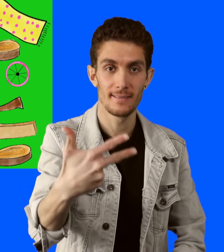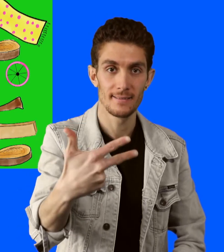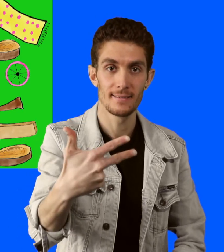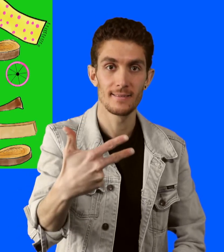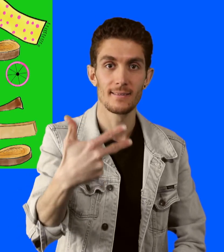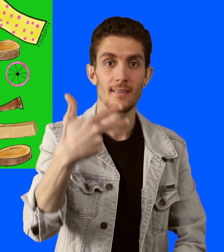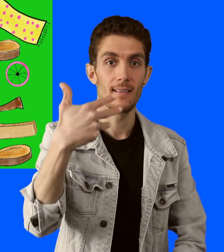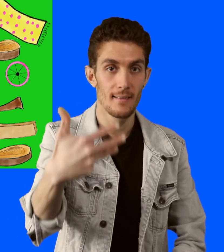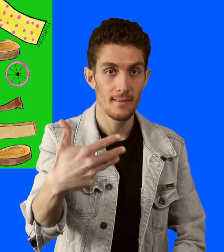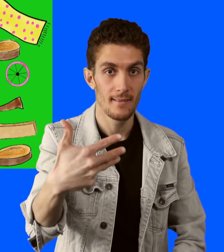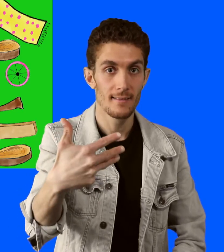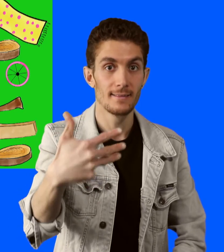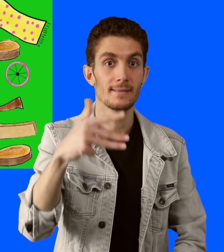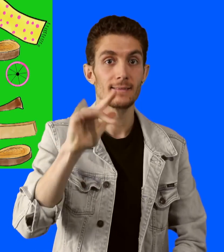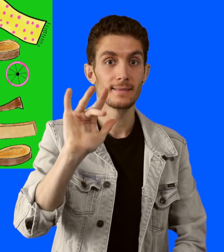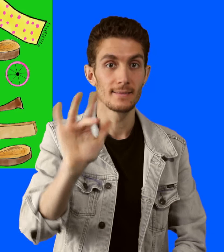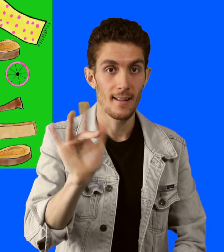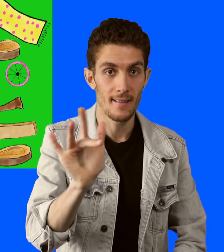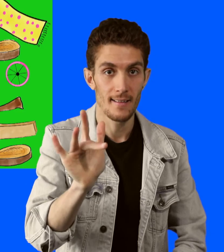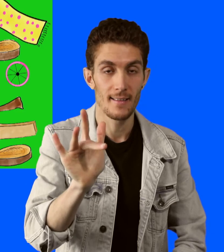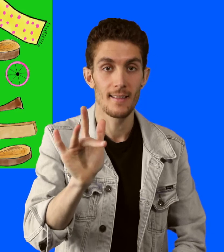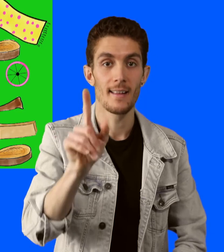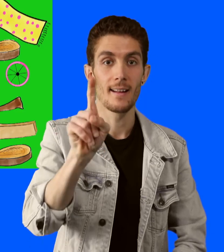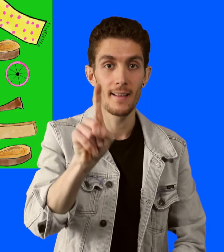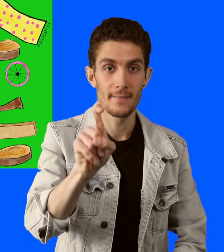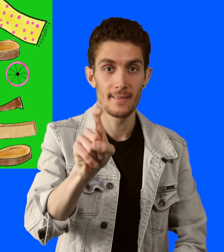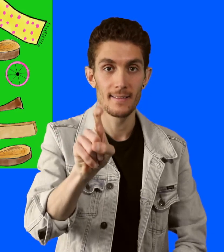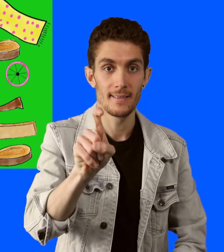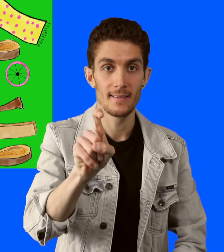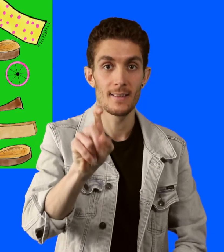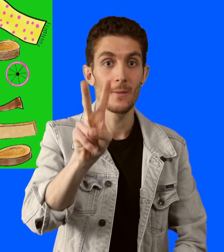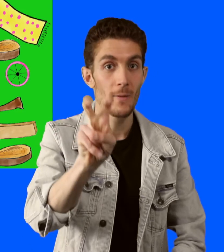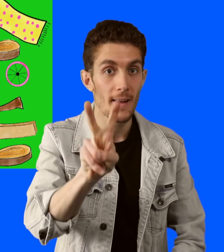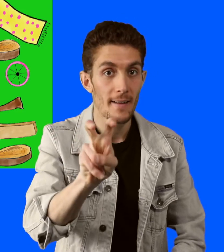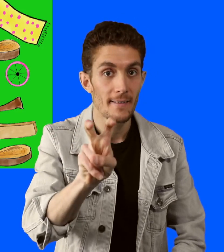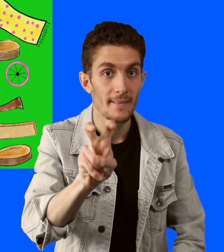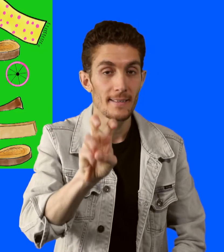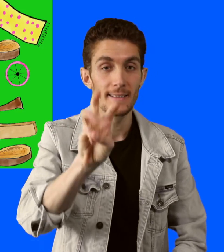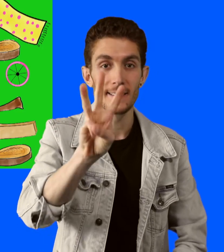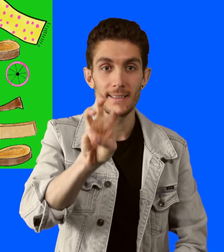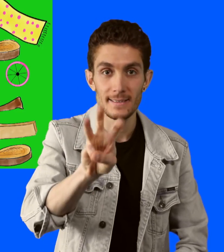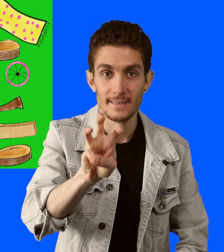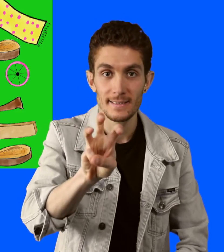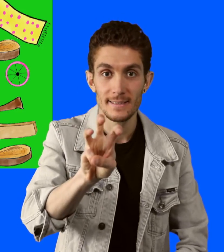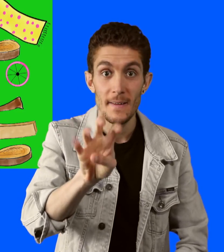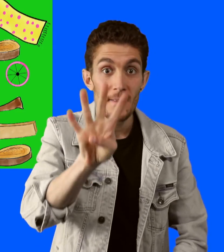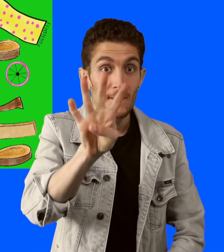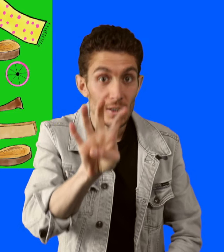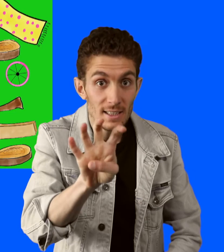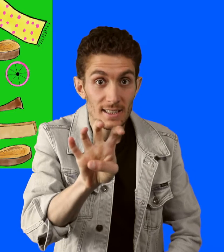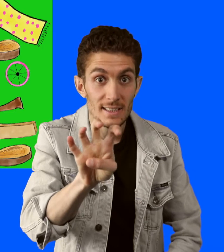7 8 9 10 11 12